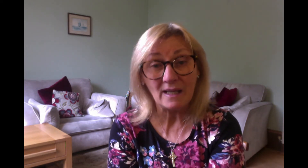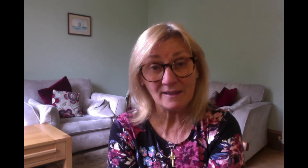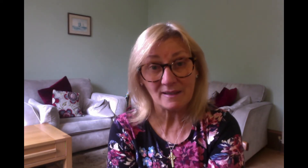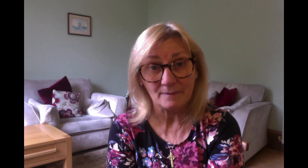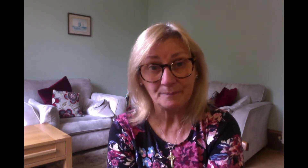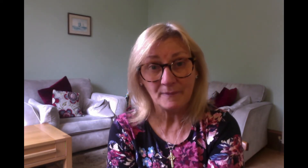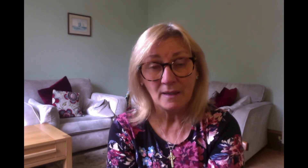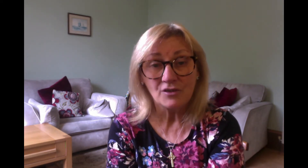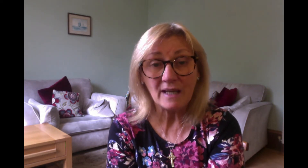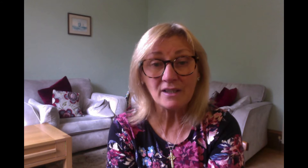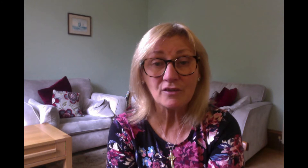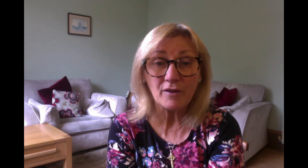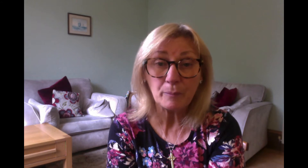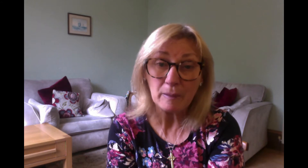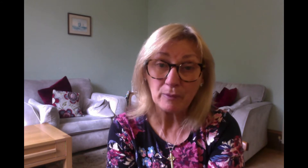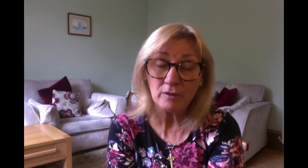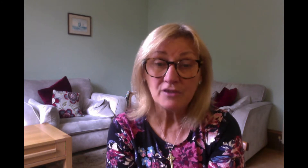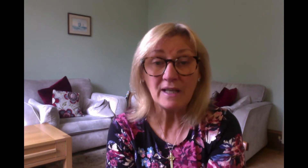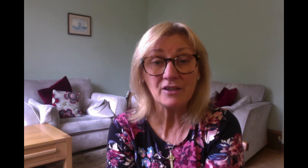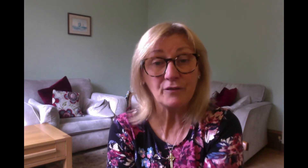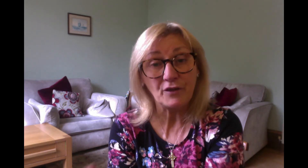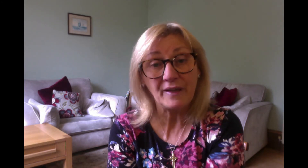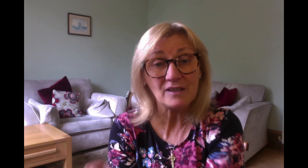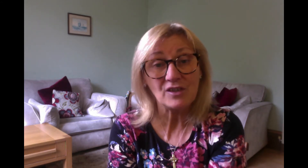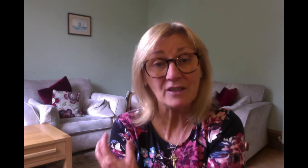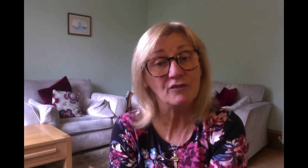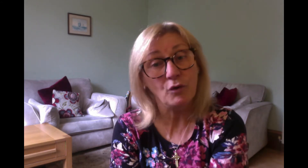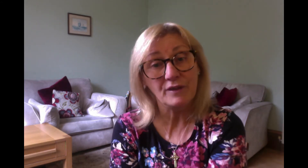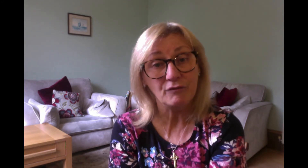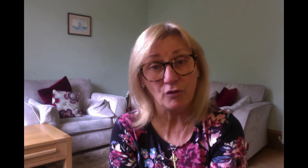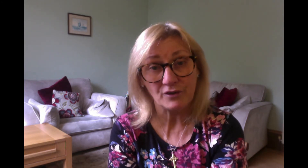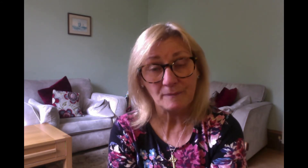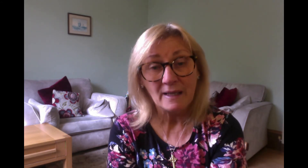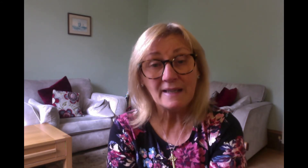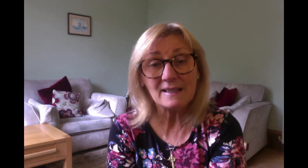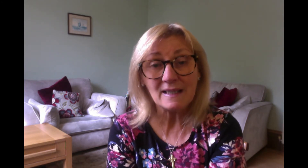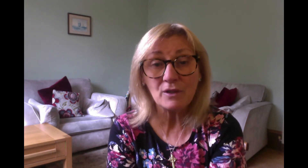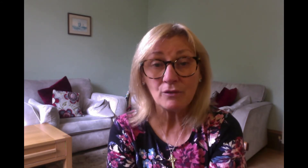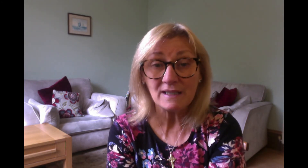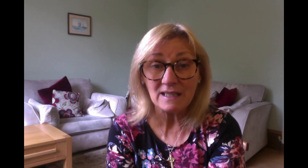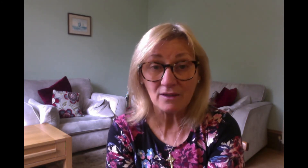jealous. Jealous of other people, jealous of their things, jealous of what they've got. And today we're going to hear the